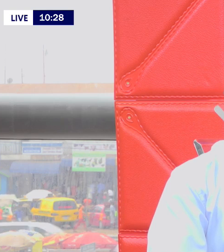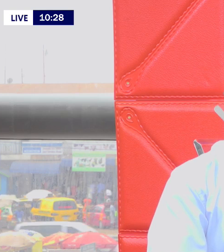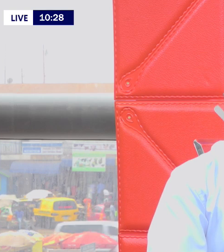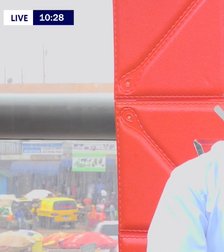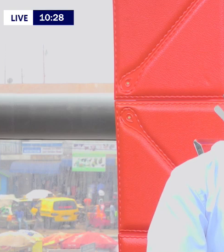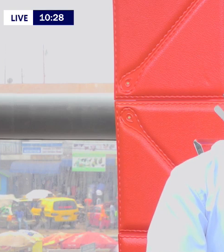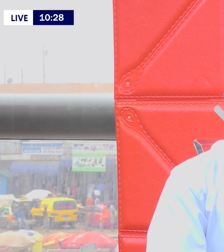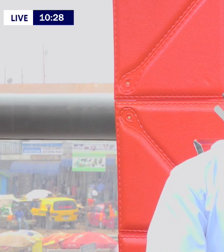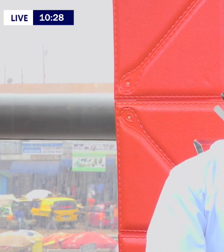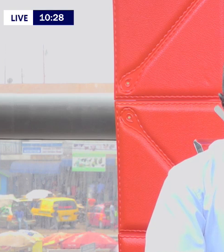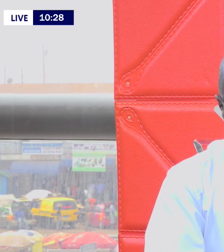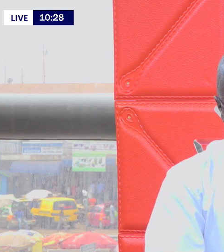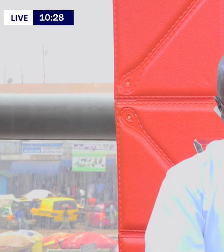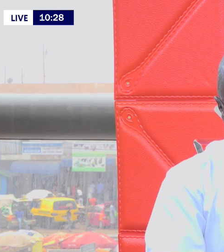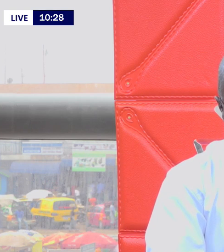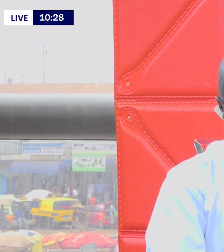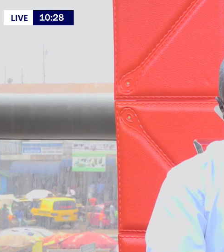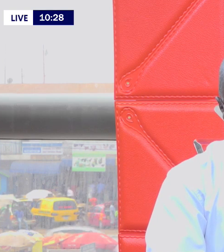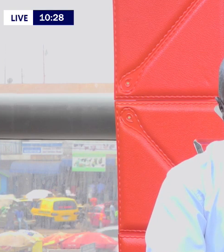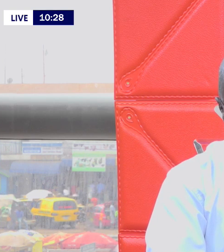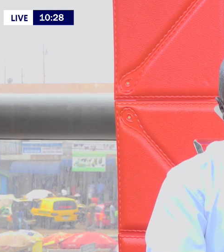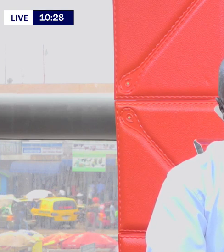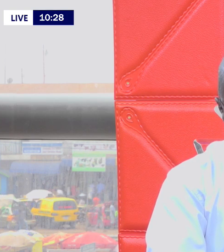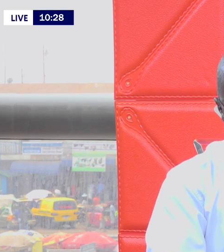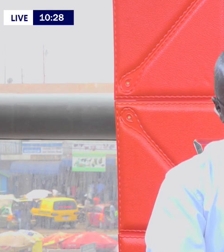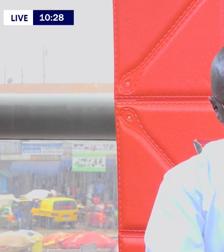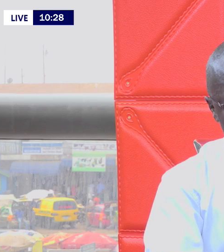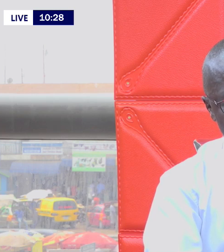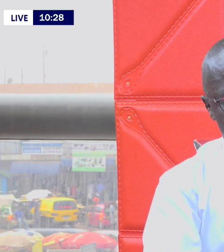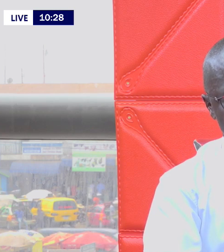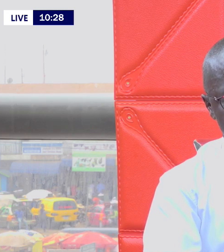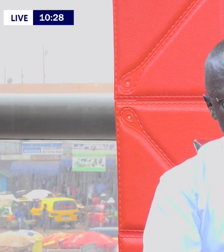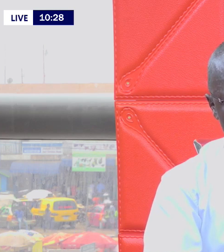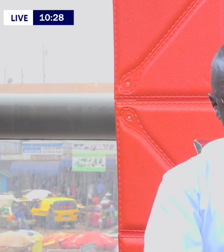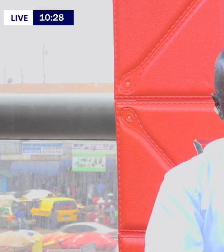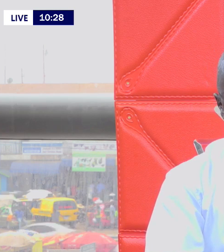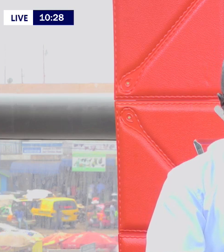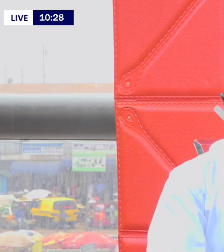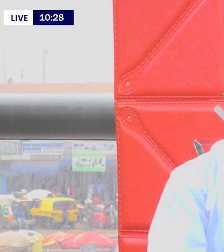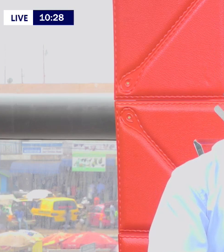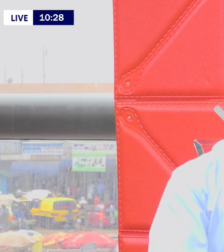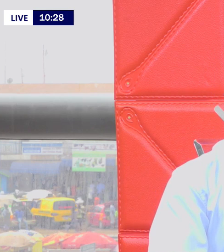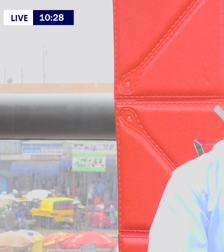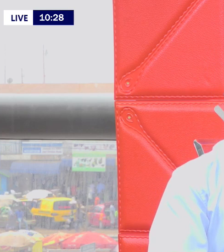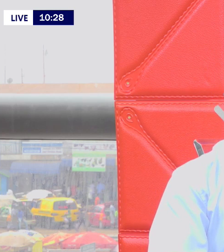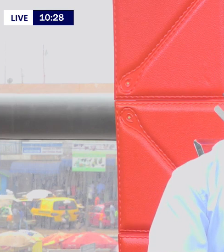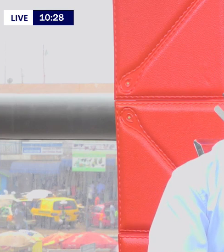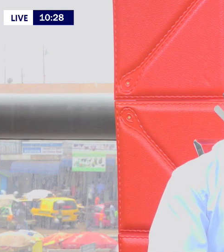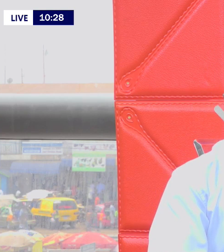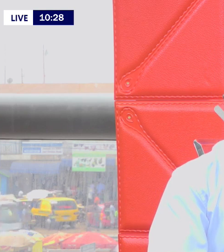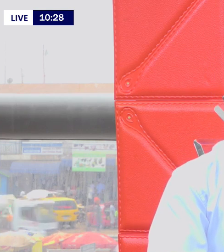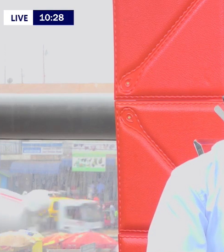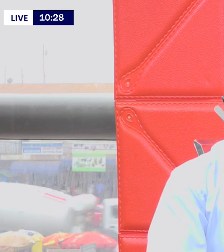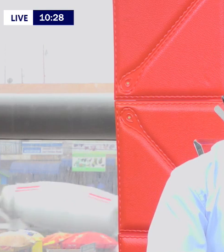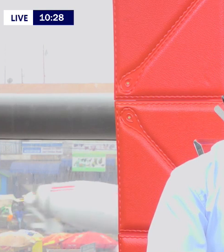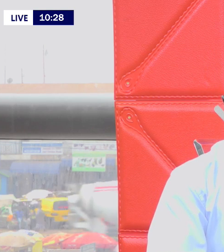Ewo Winneba. Good morning, Mr. Mufa. Good morning, my brother. Ohunti saying, I suggest easing the coronavirus restrictions is very